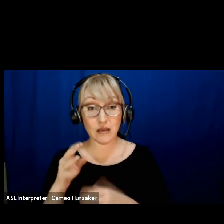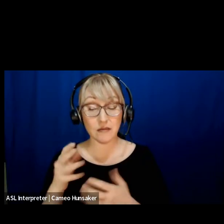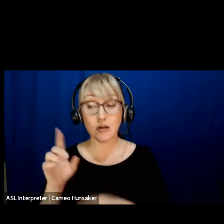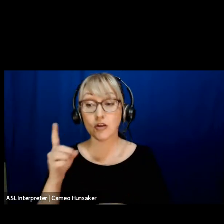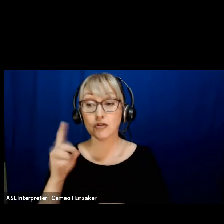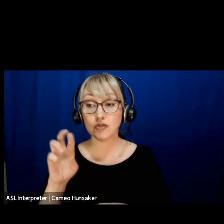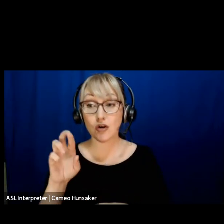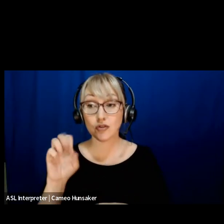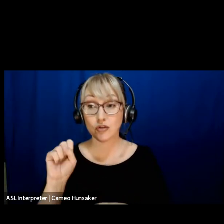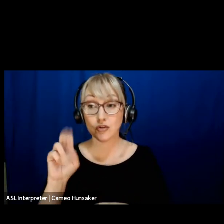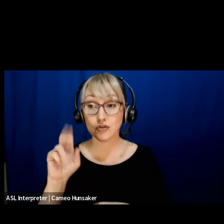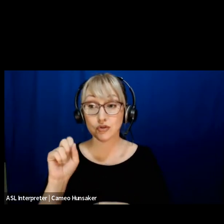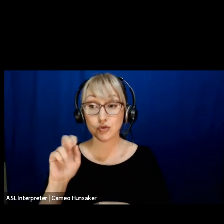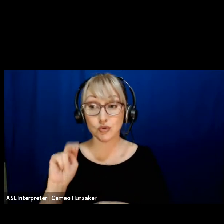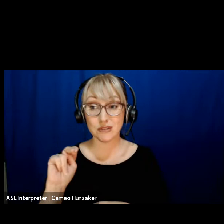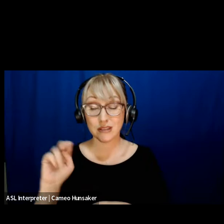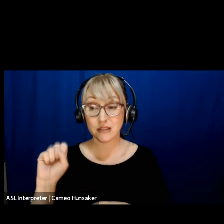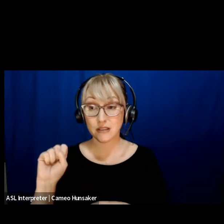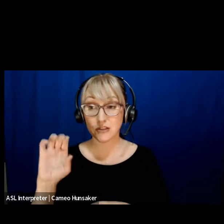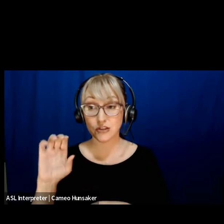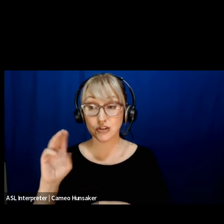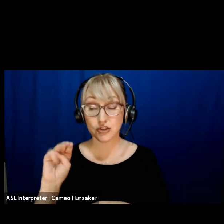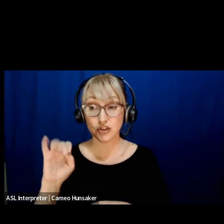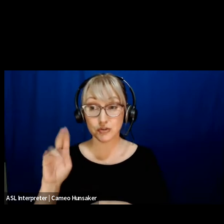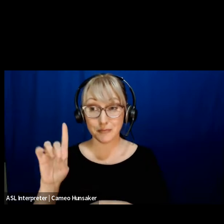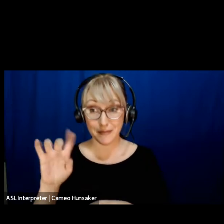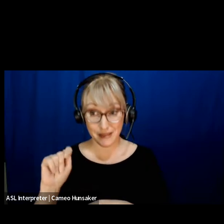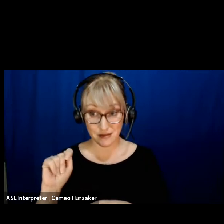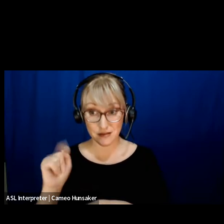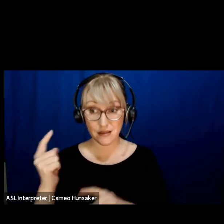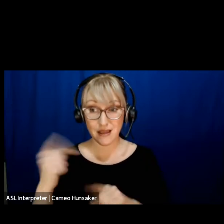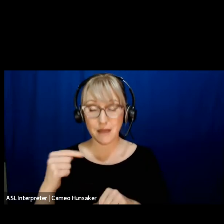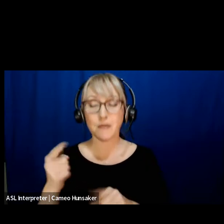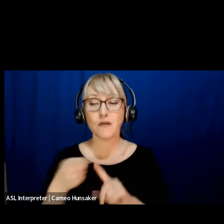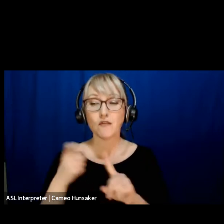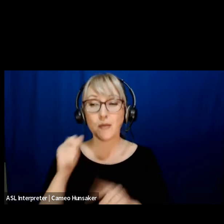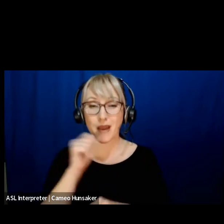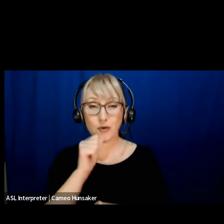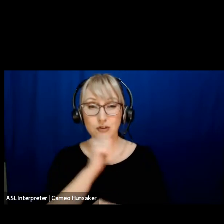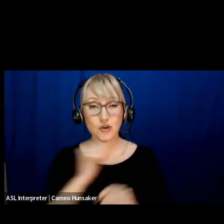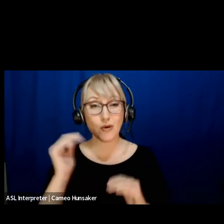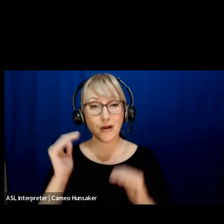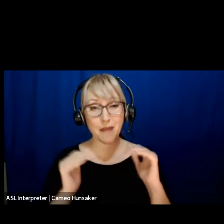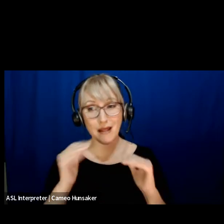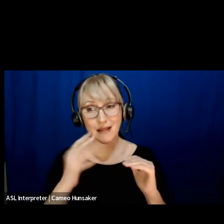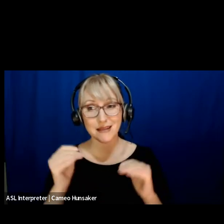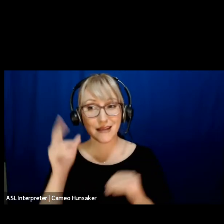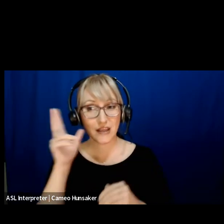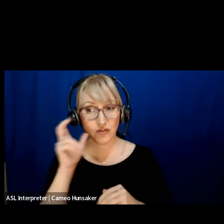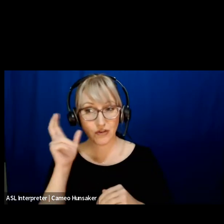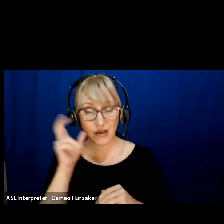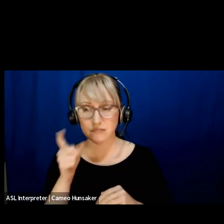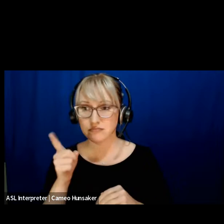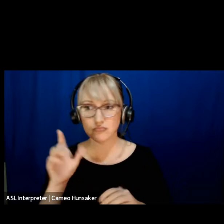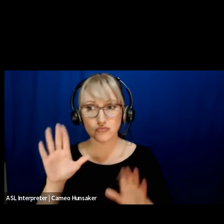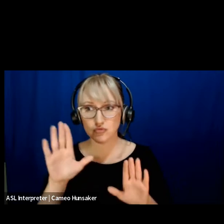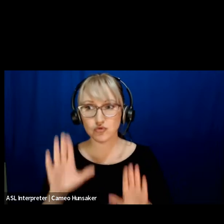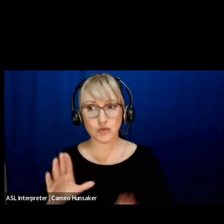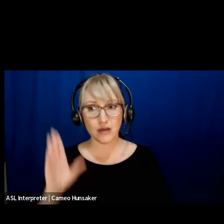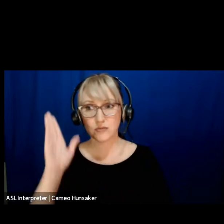out, and she's from Arizona Balance and Hearing, and she gave a very great presentation